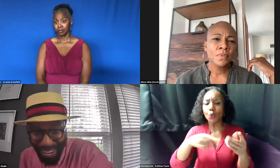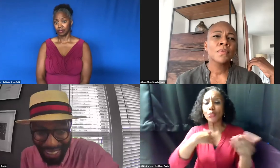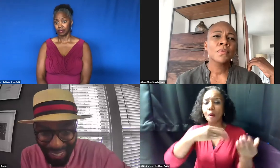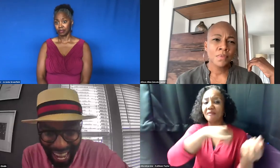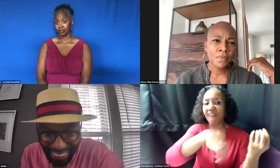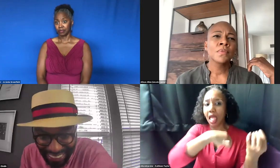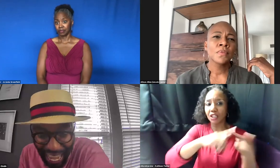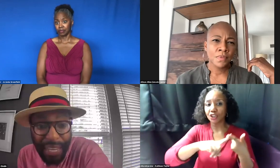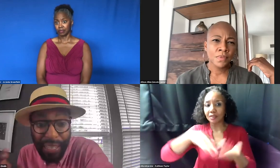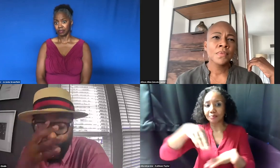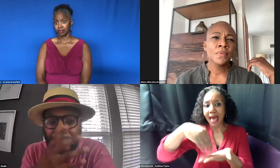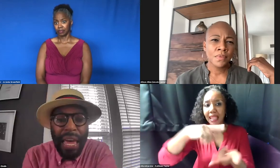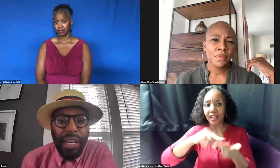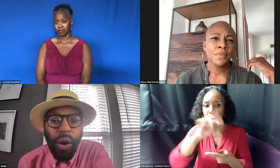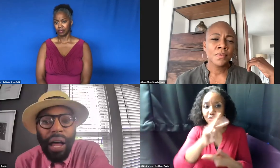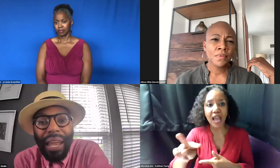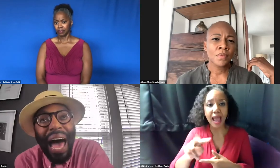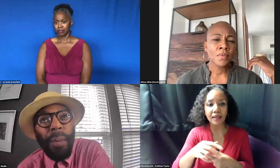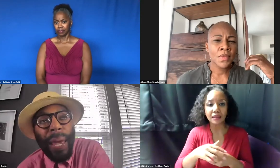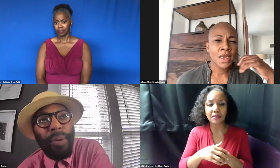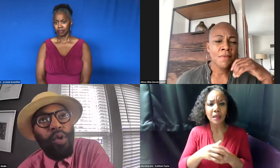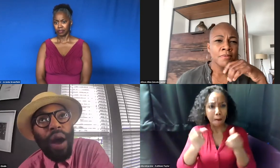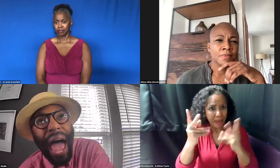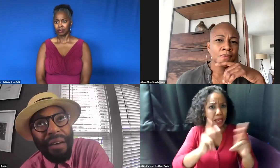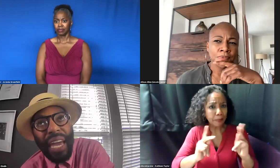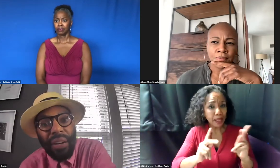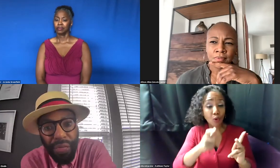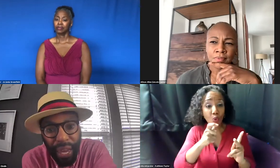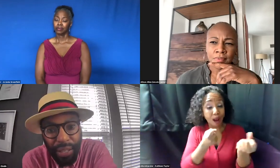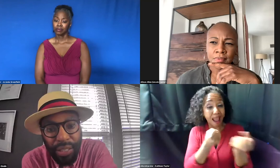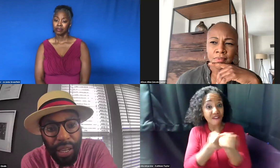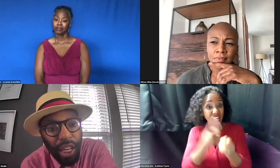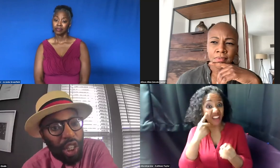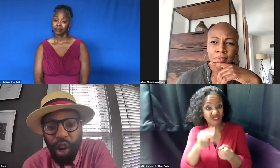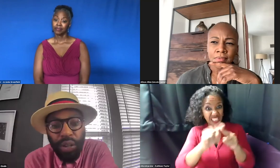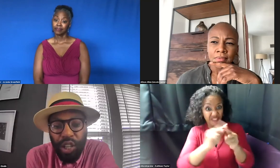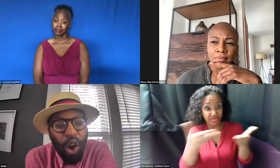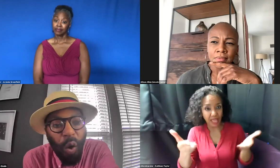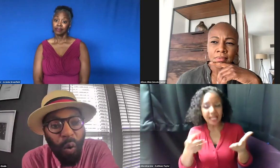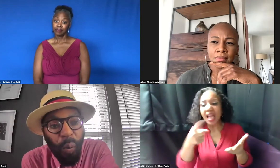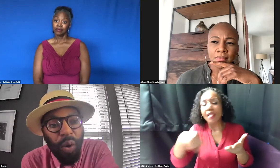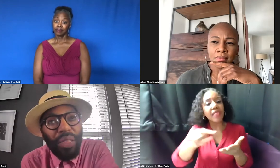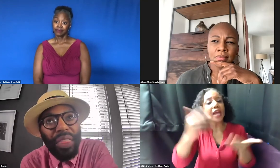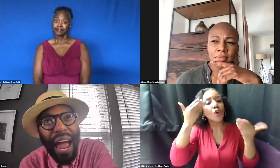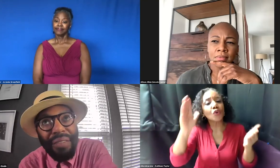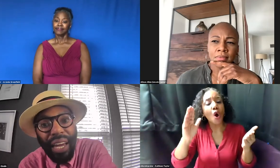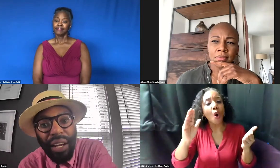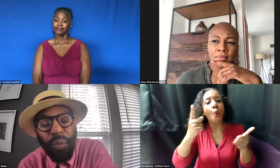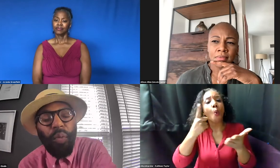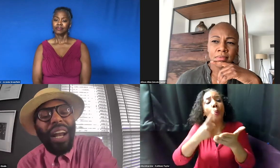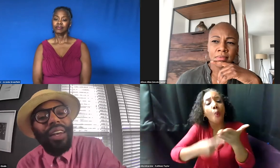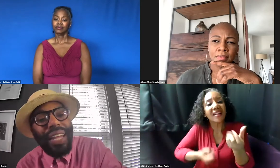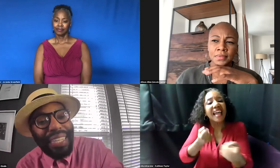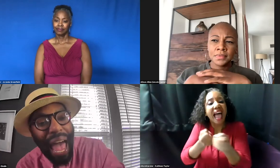ballet, I'm doing that through dance and jazz. I think, you know, a lot of the people who are advocating for things don't know what they're